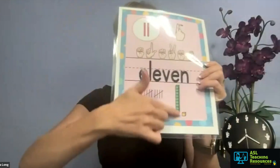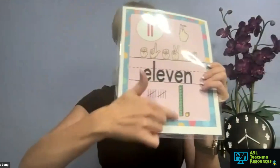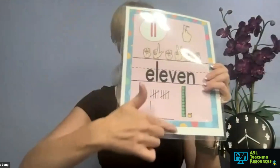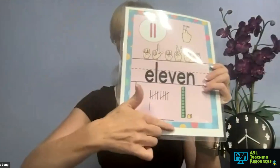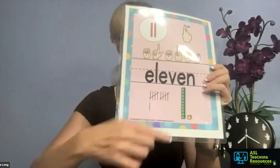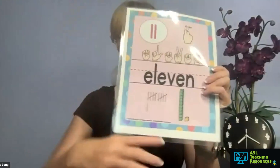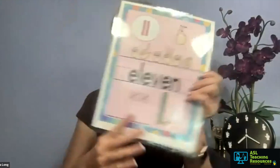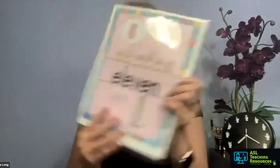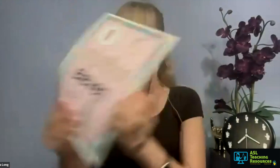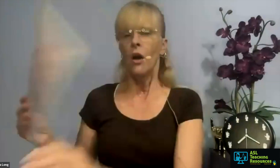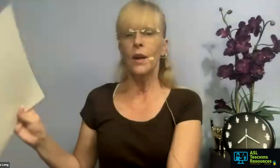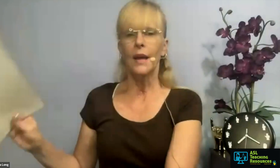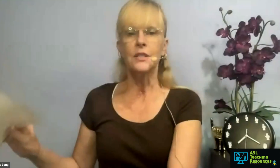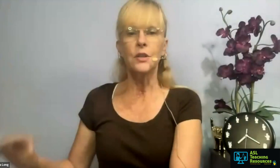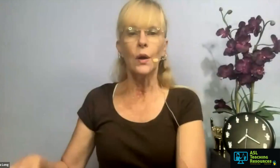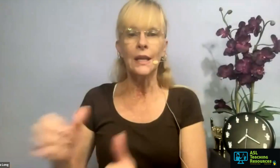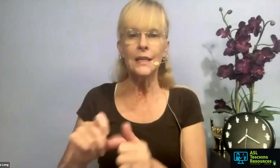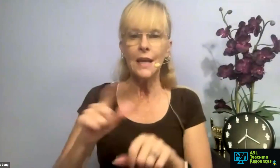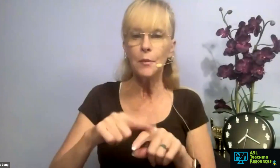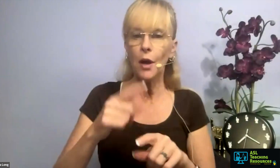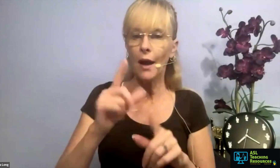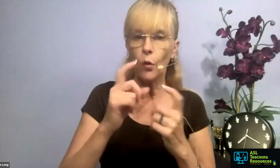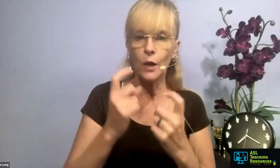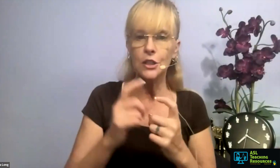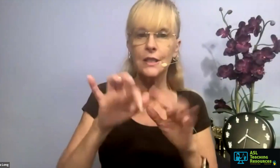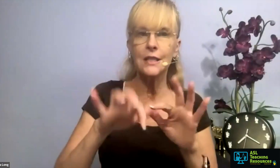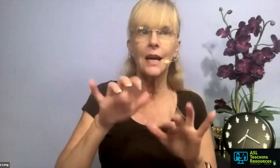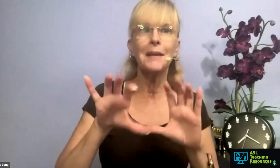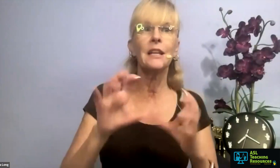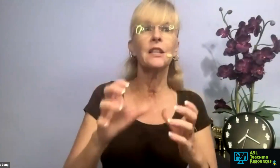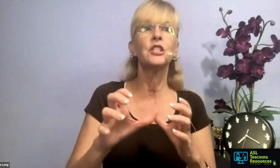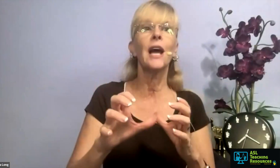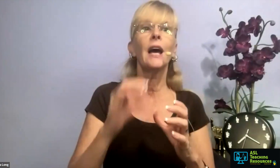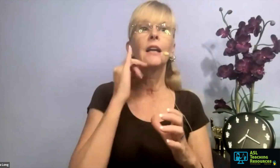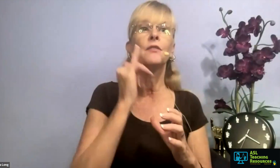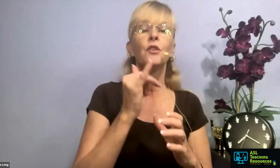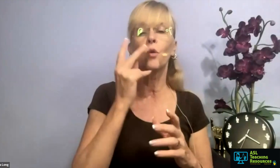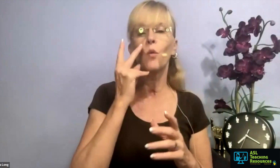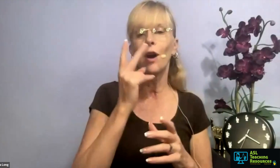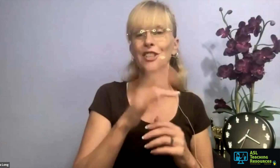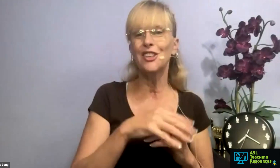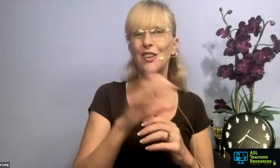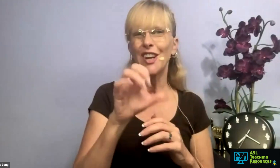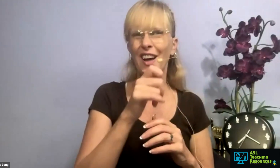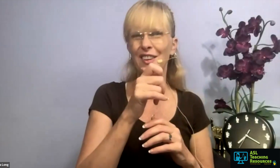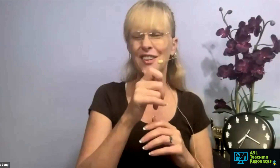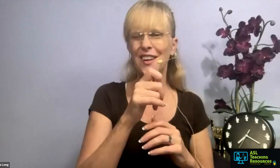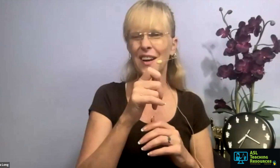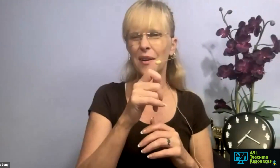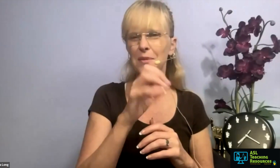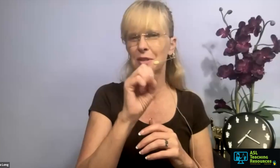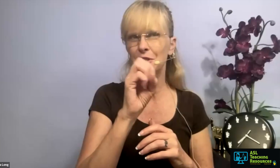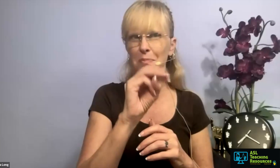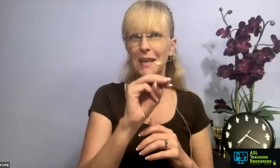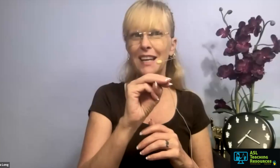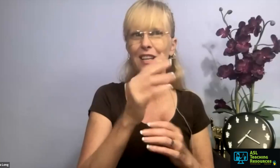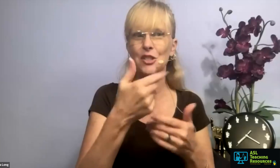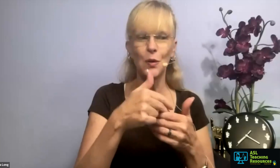here. Okay, so anytime you have questions, type that in the chat. And if you're watching on the other social media, join